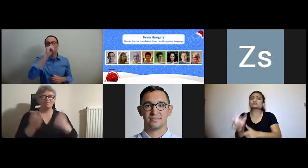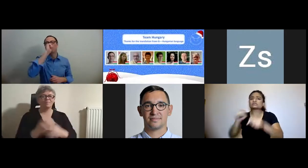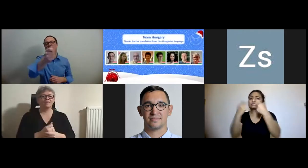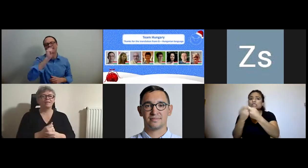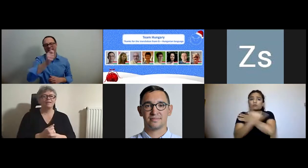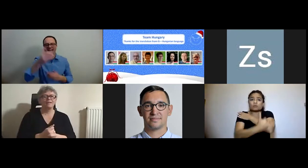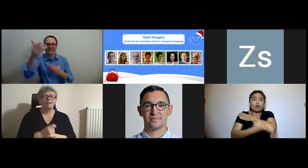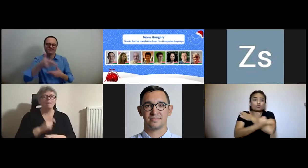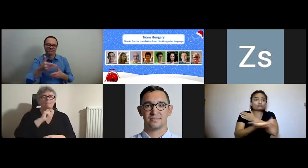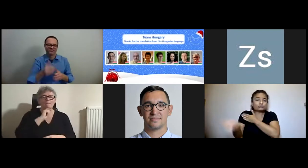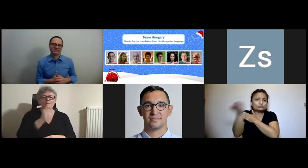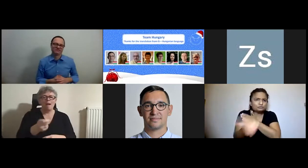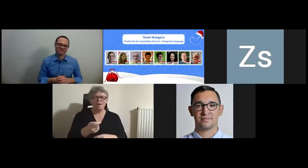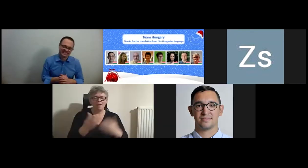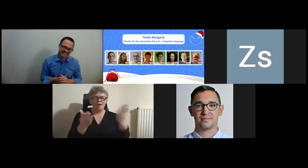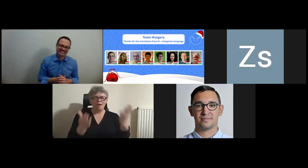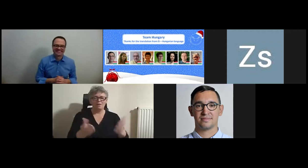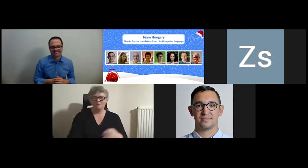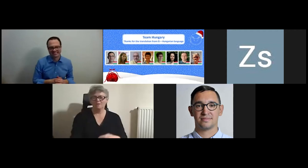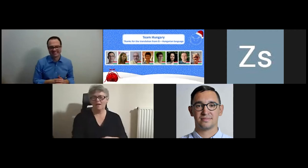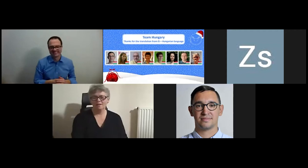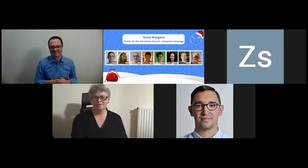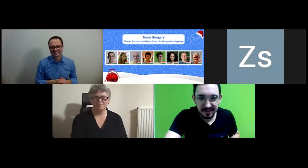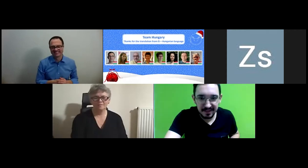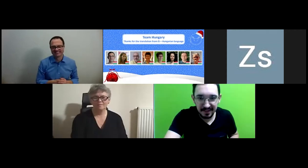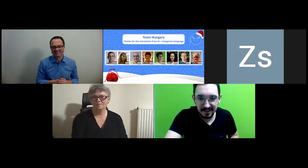Okay, move on to the next country, Hungary.